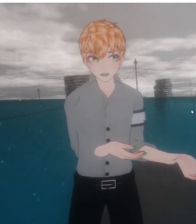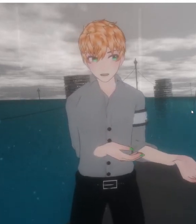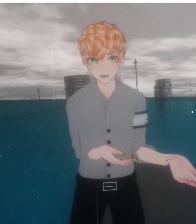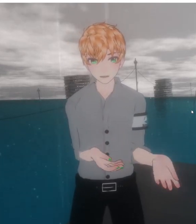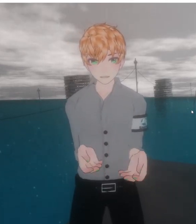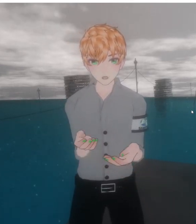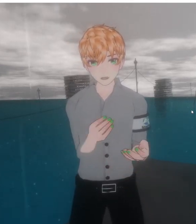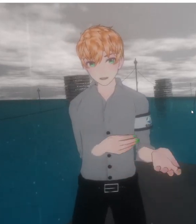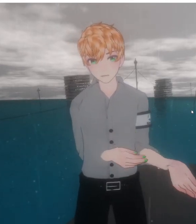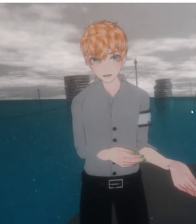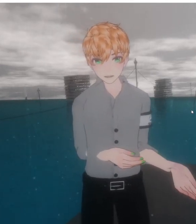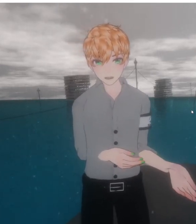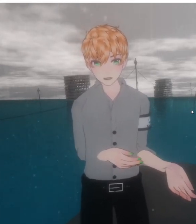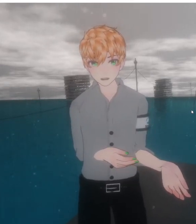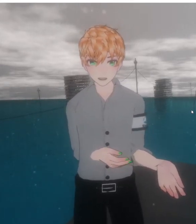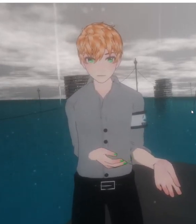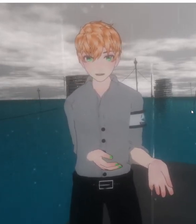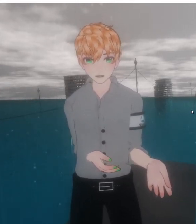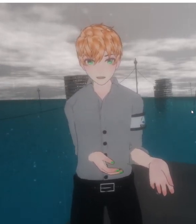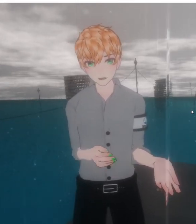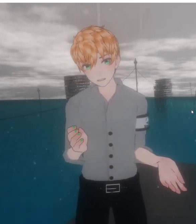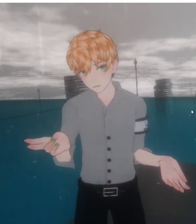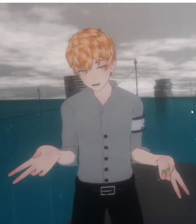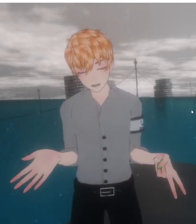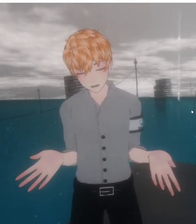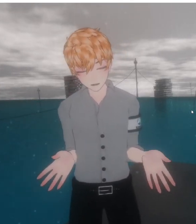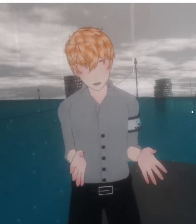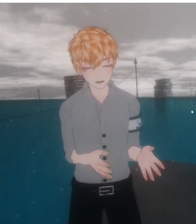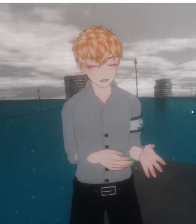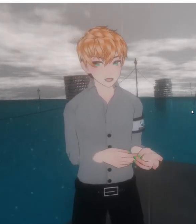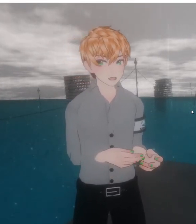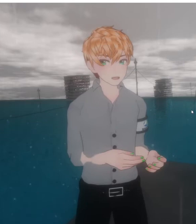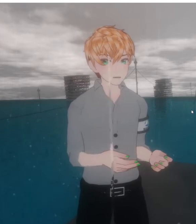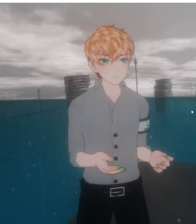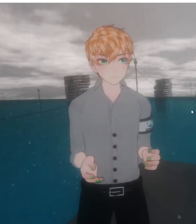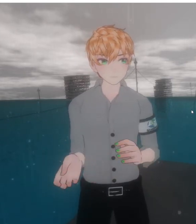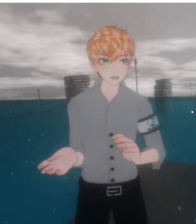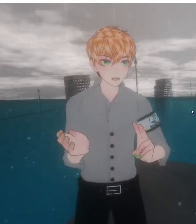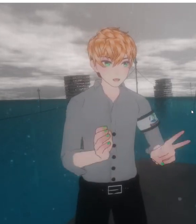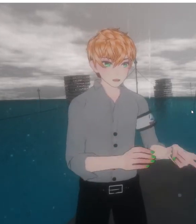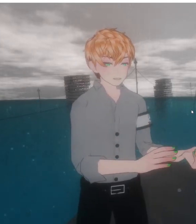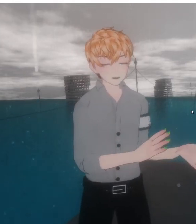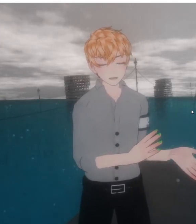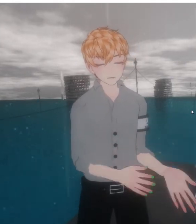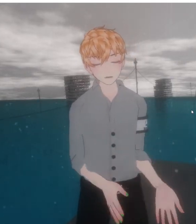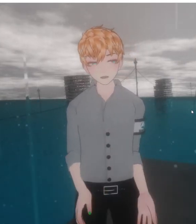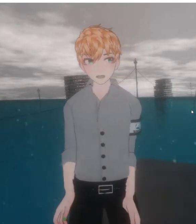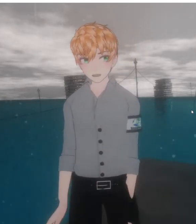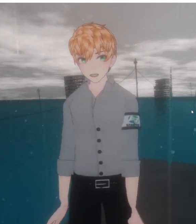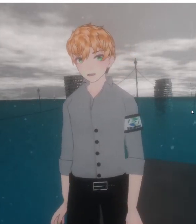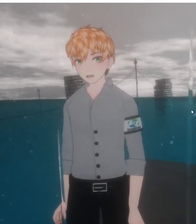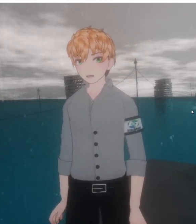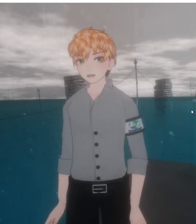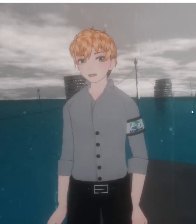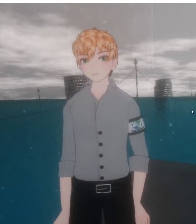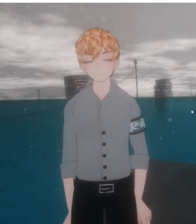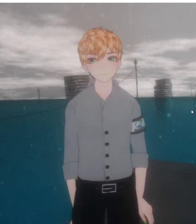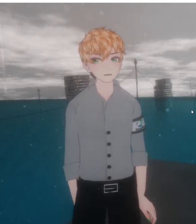deaf school in Japan for 3 years. It wasn't the only school that I taught at, but I was significantly around that community,